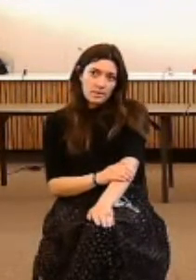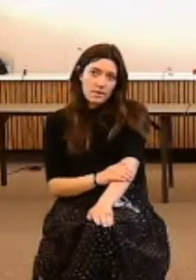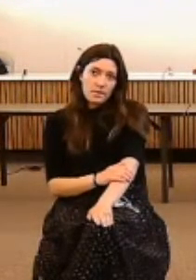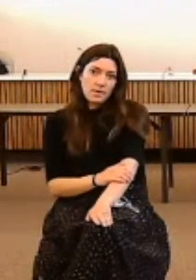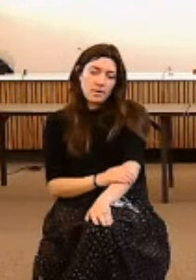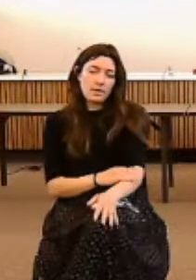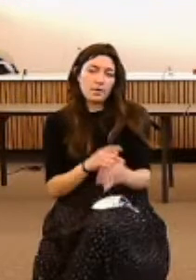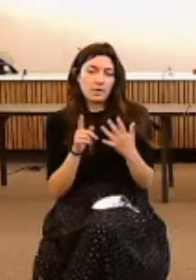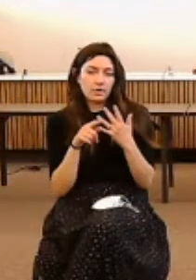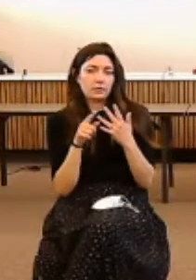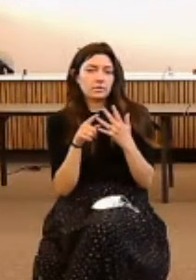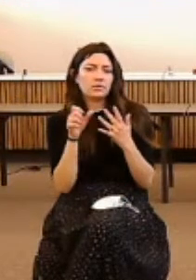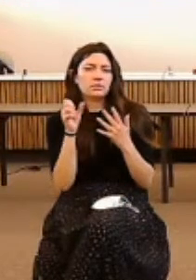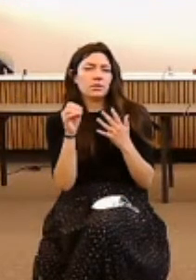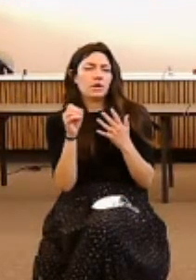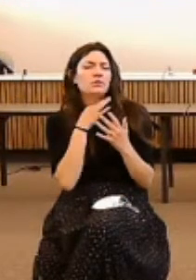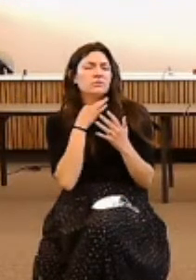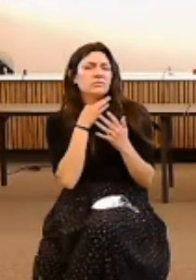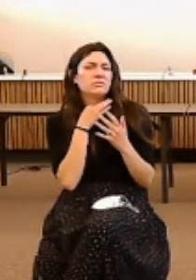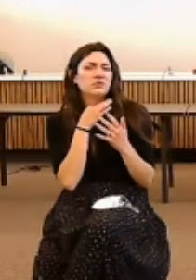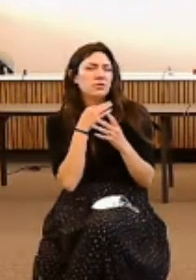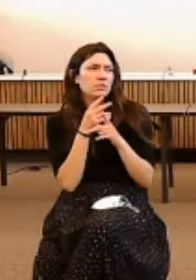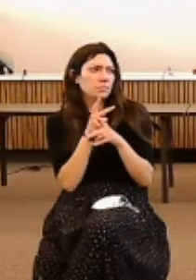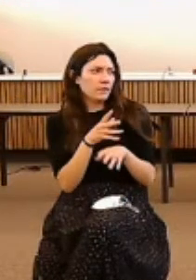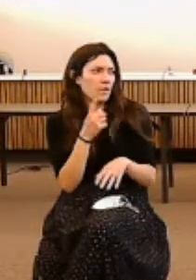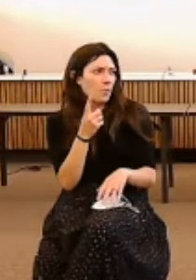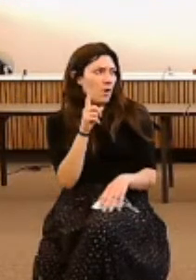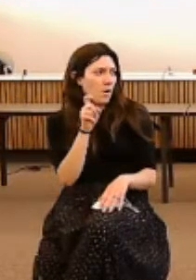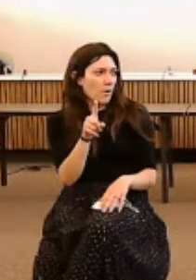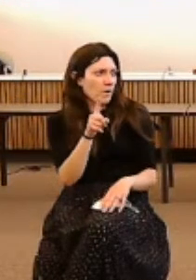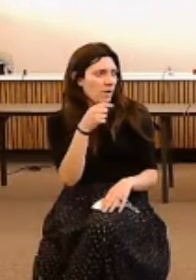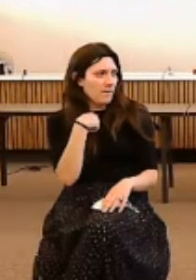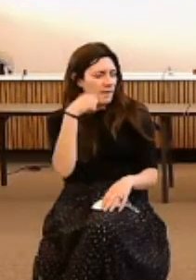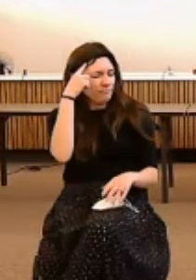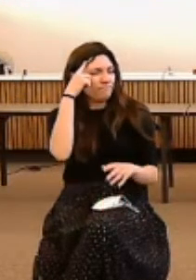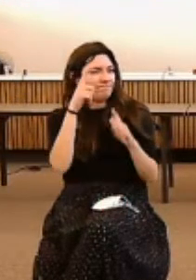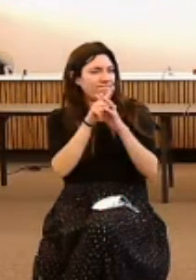So Supervisor, one of the questions that occurred